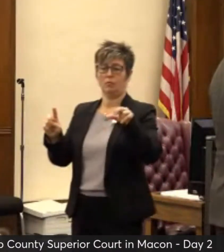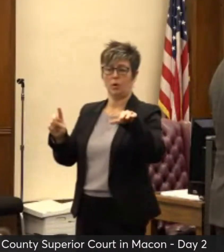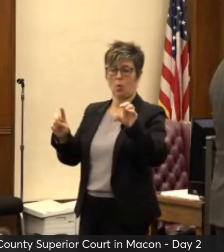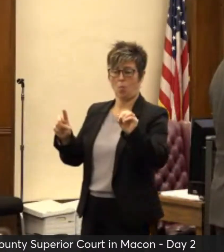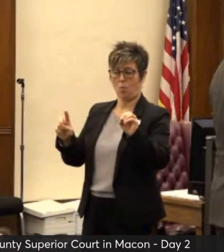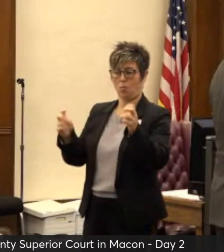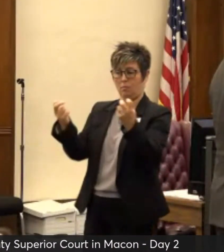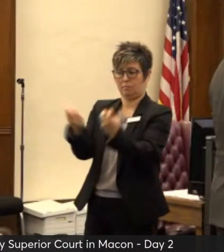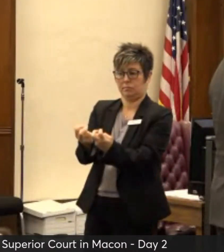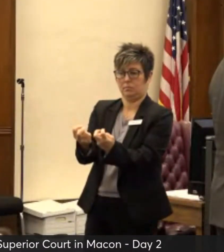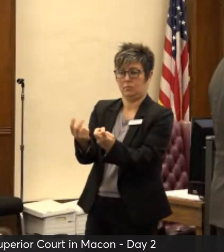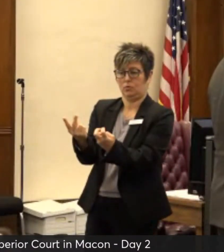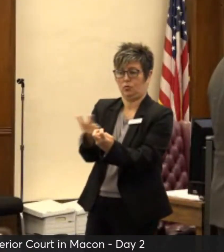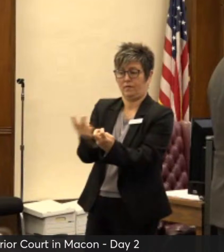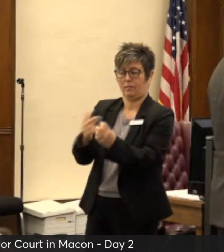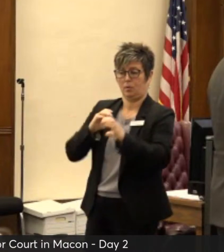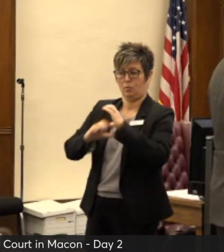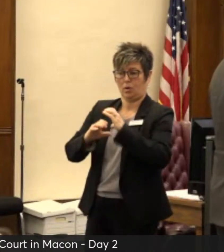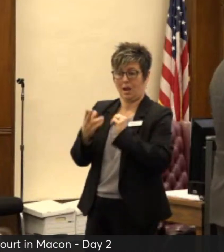writing? yes.